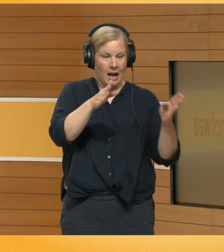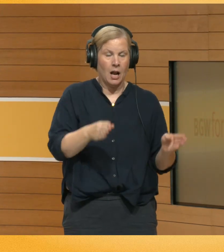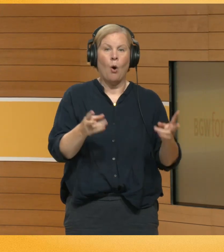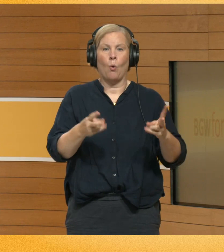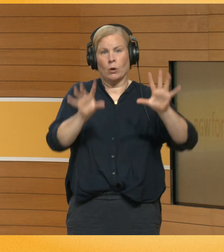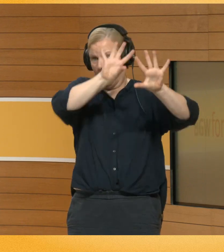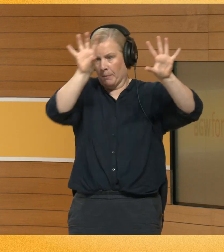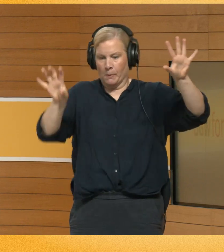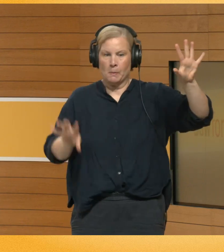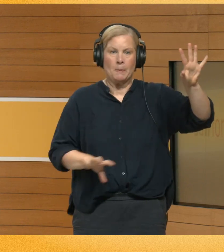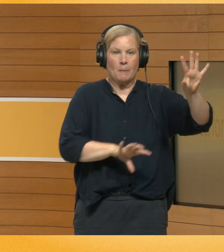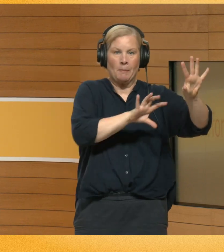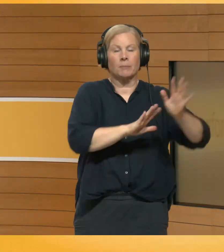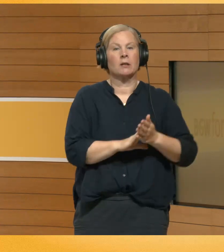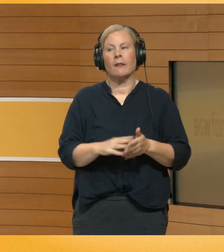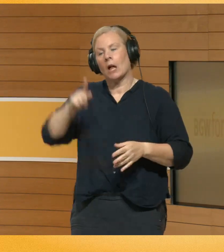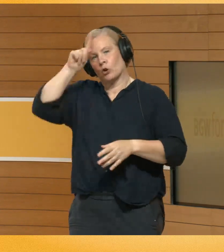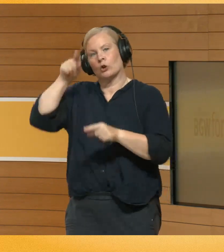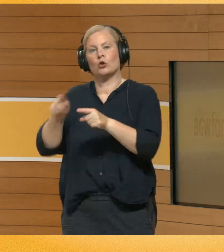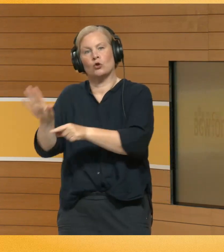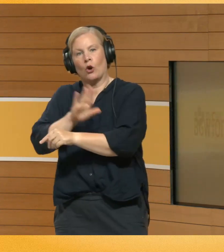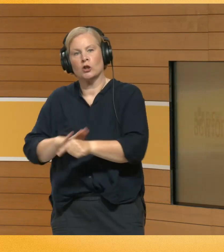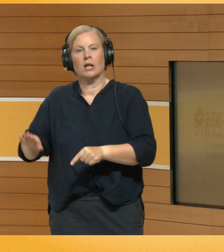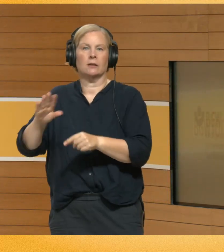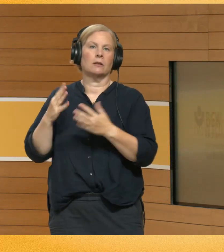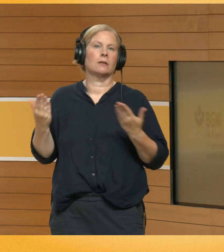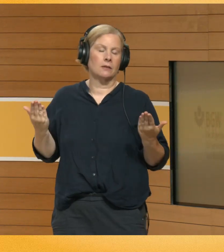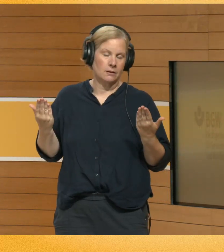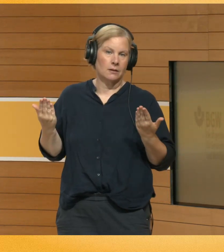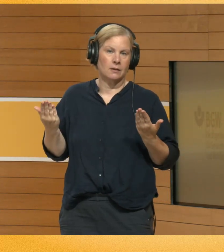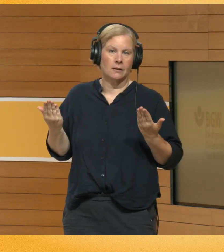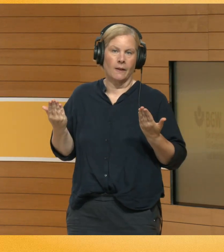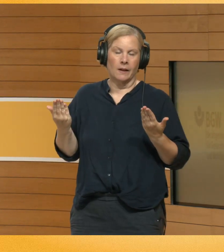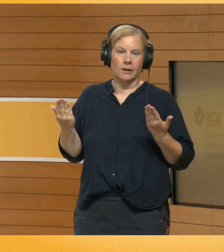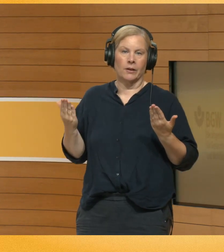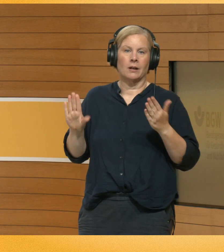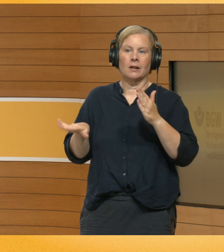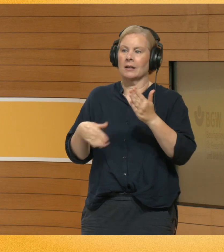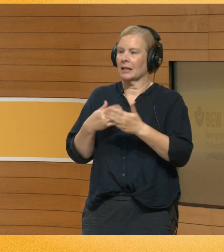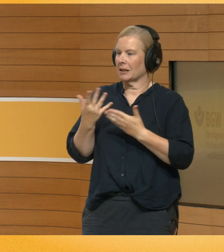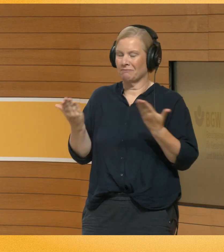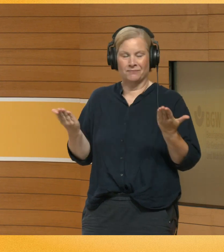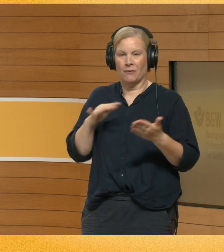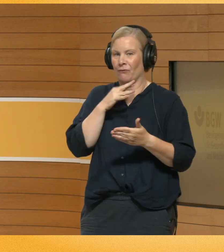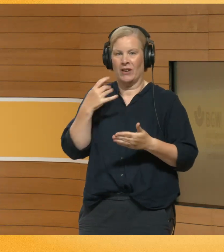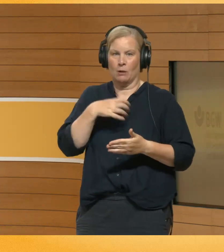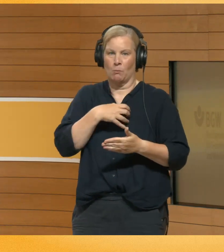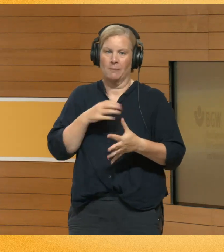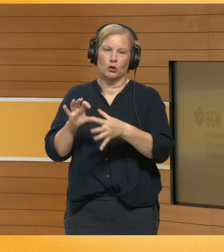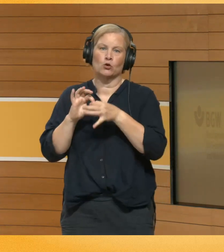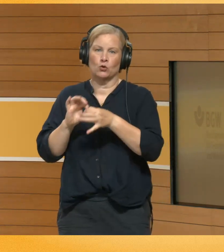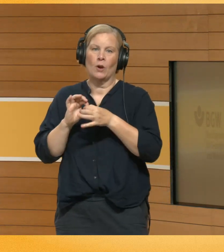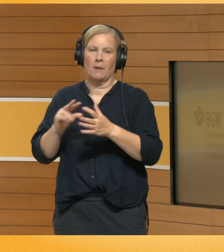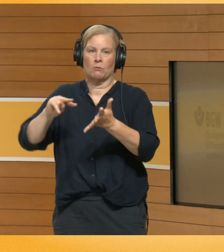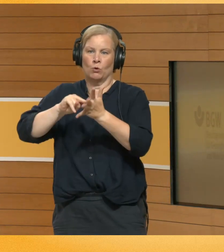saw in Germany lots of fractions between the different political levels, the different countries in Germany and so on. So